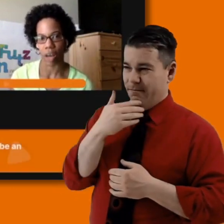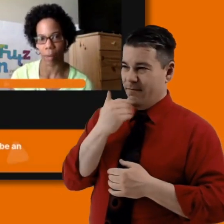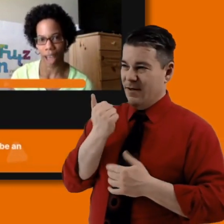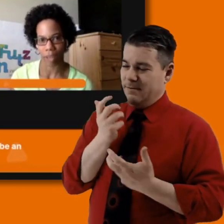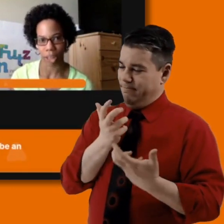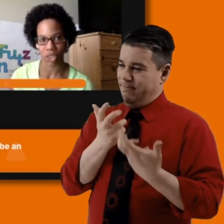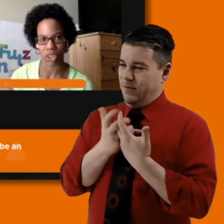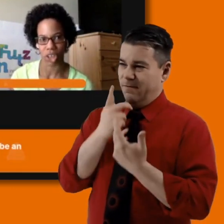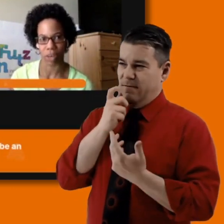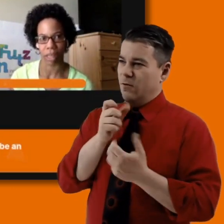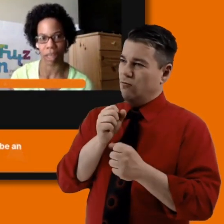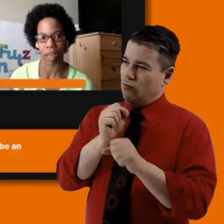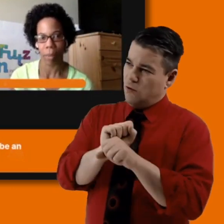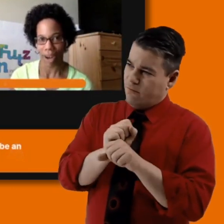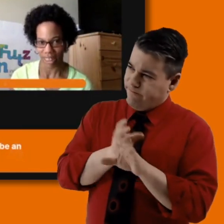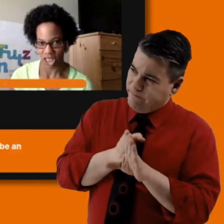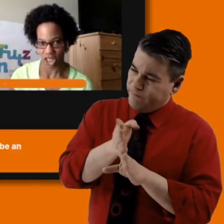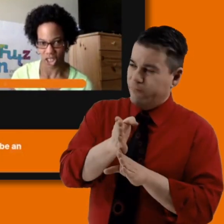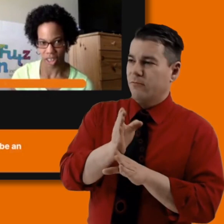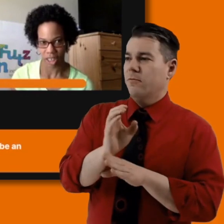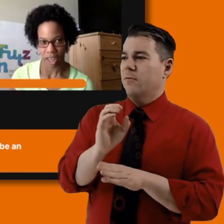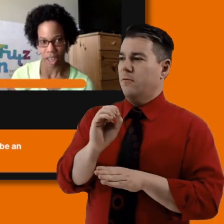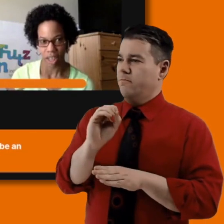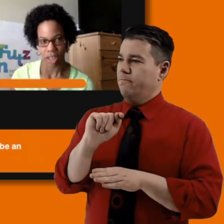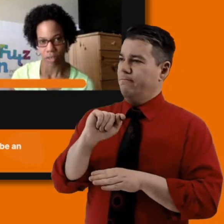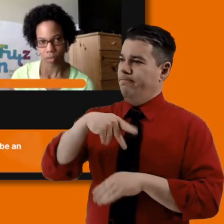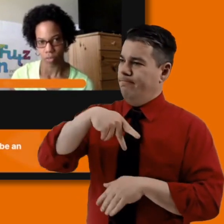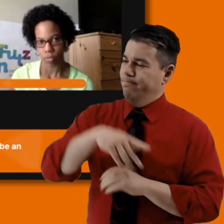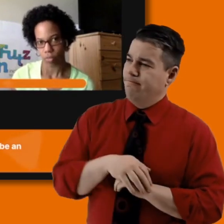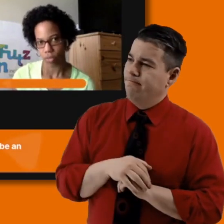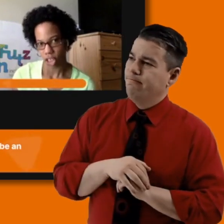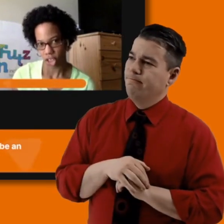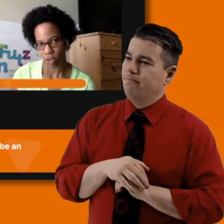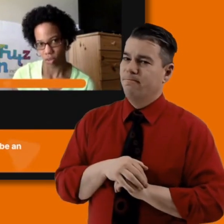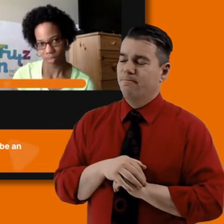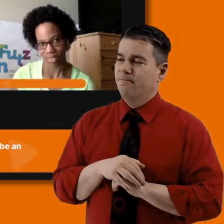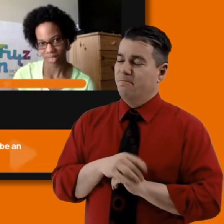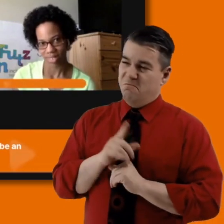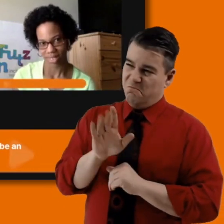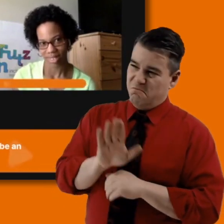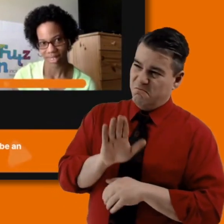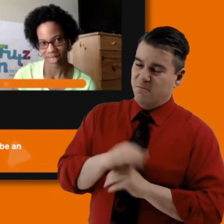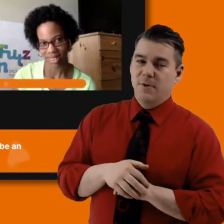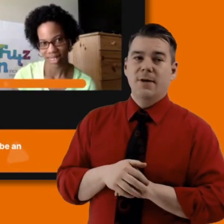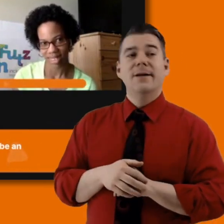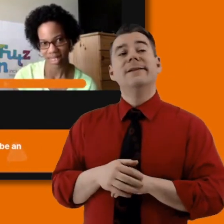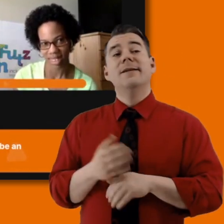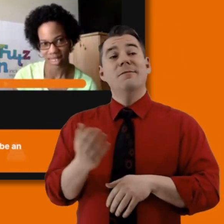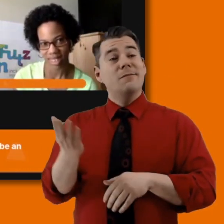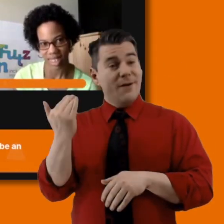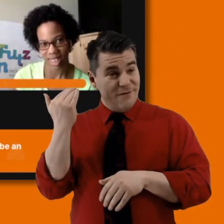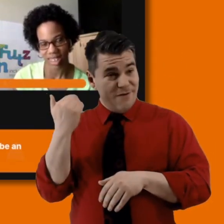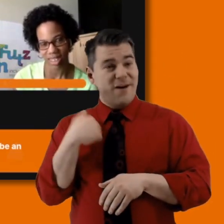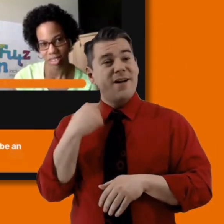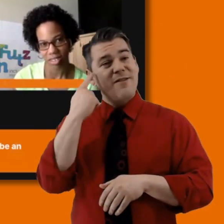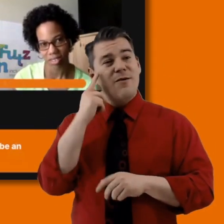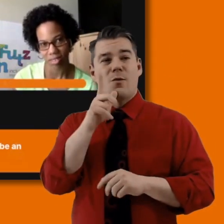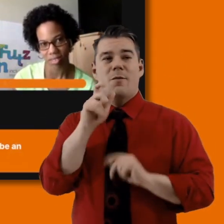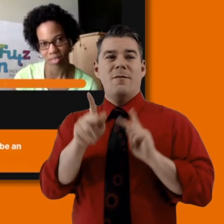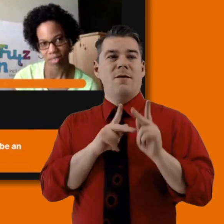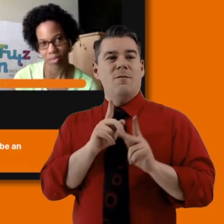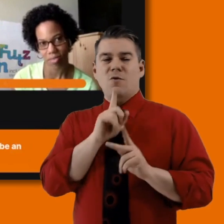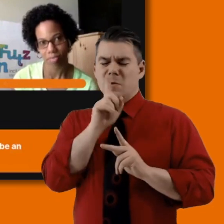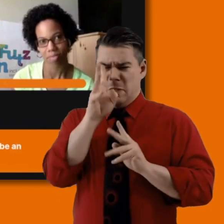a occupational therapy practitioner to you? You know, I used to think it was people who are